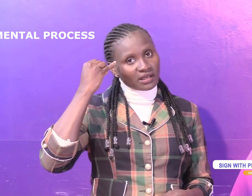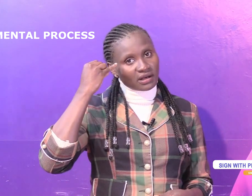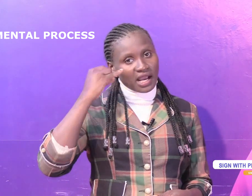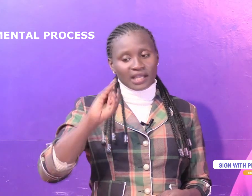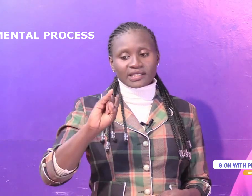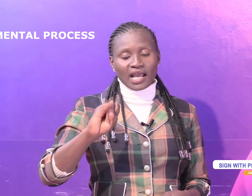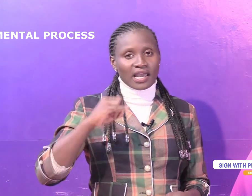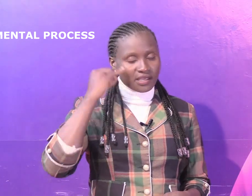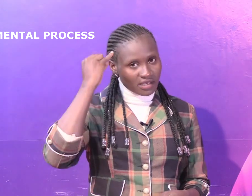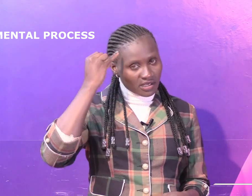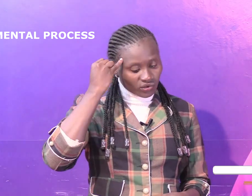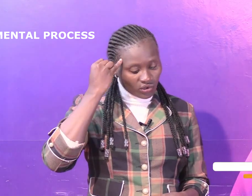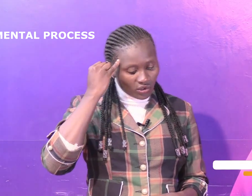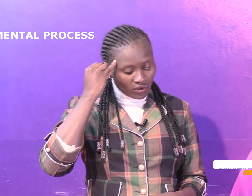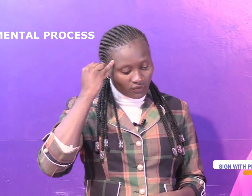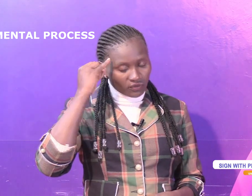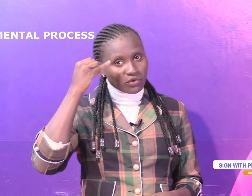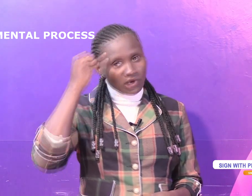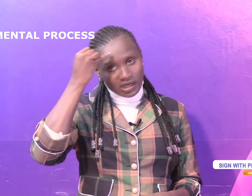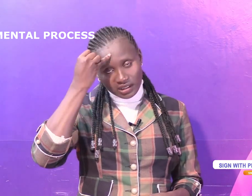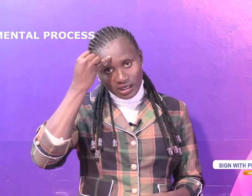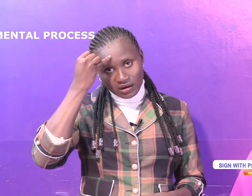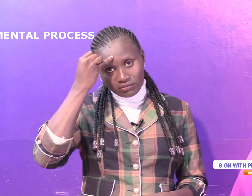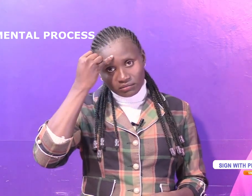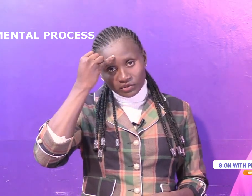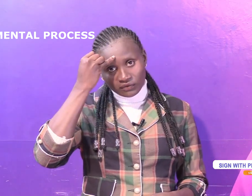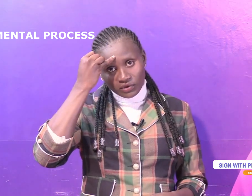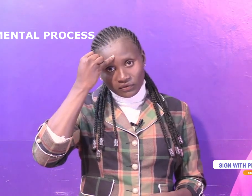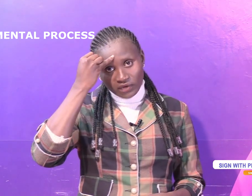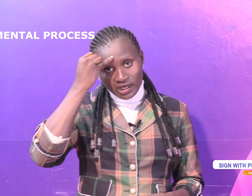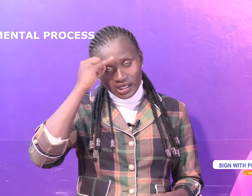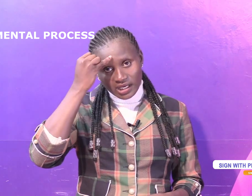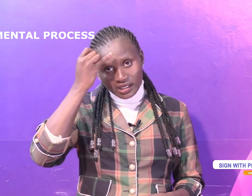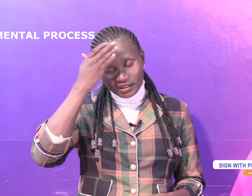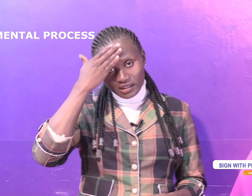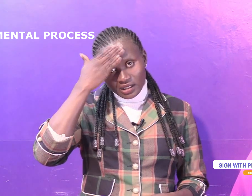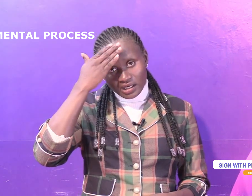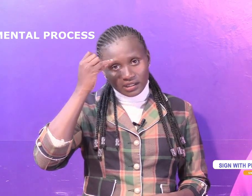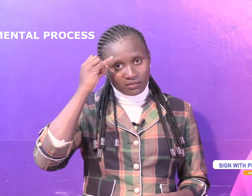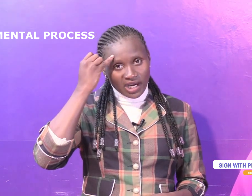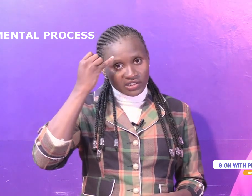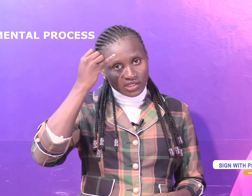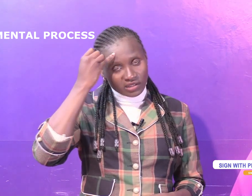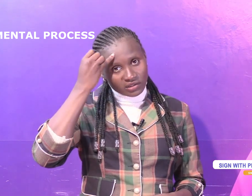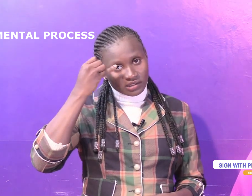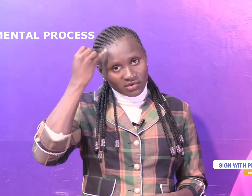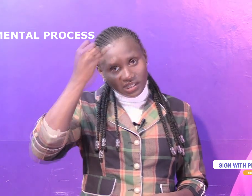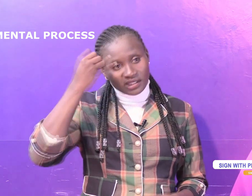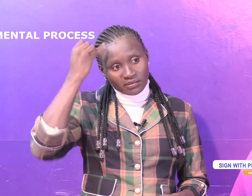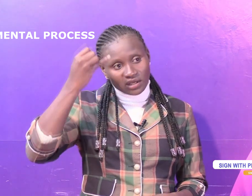letter I. So from your in front of your head here, and the badge here, you just make it something moving